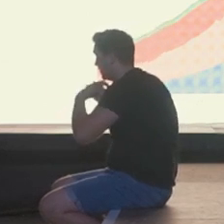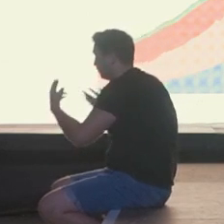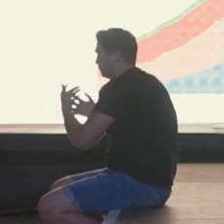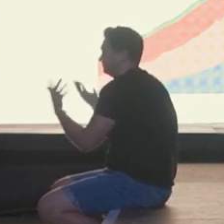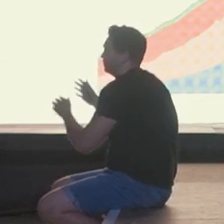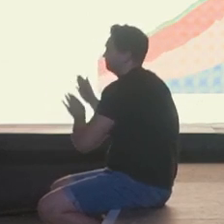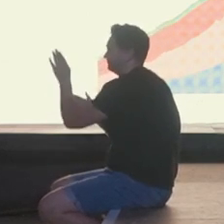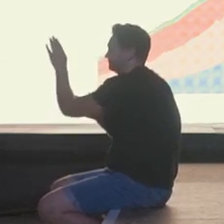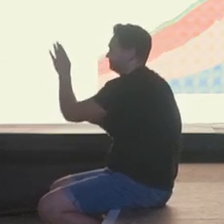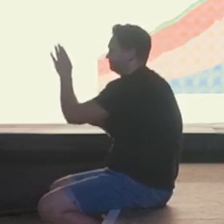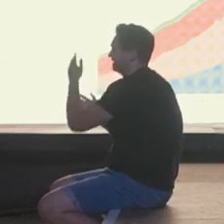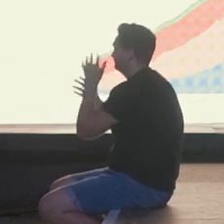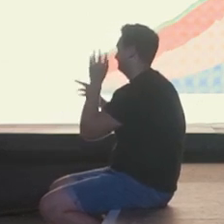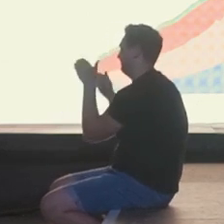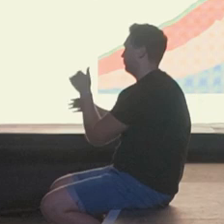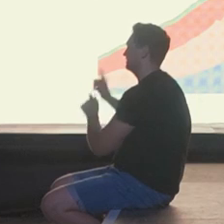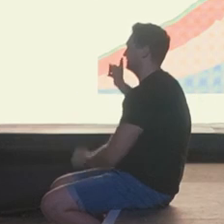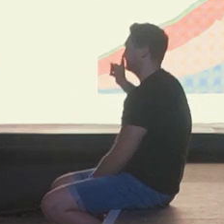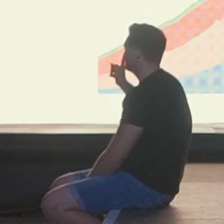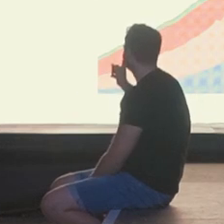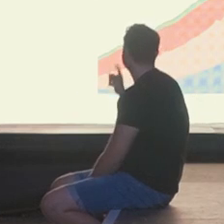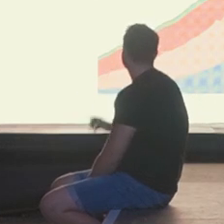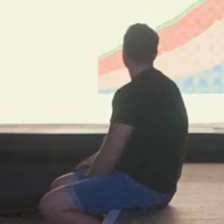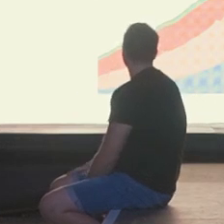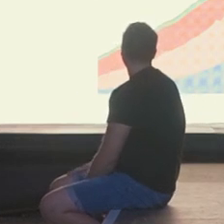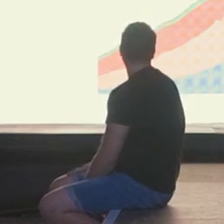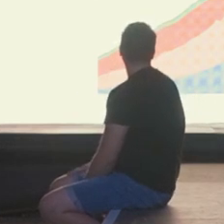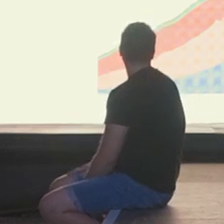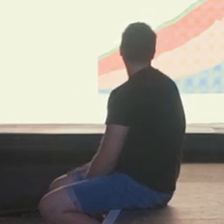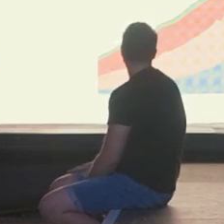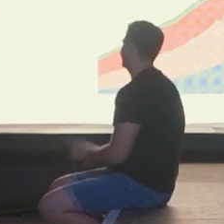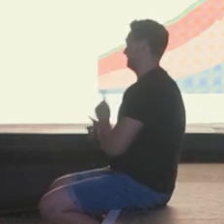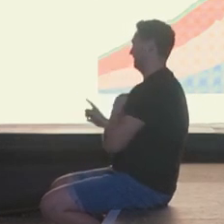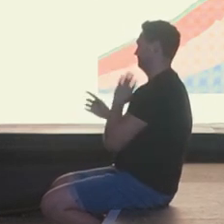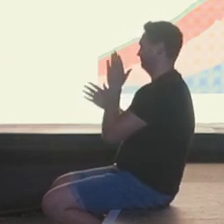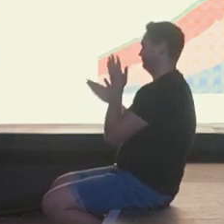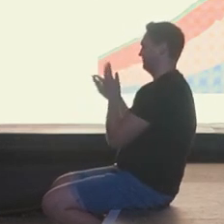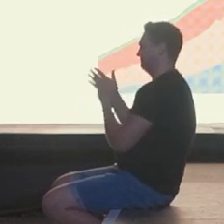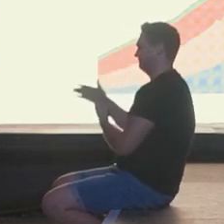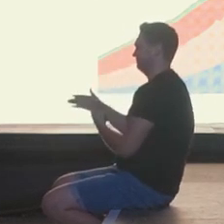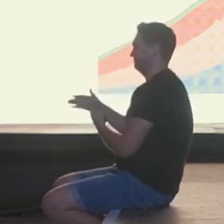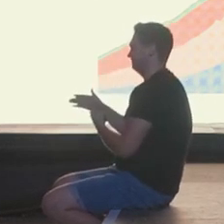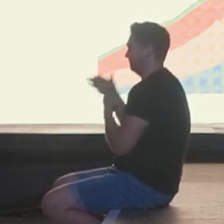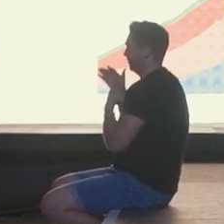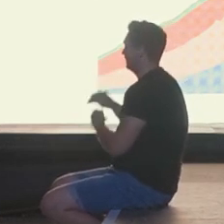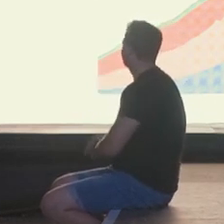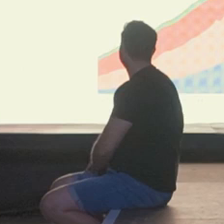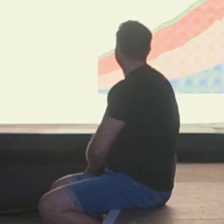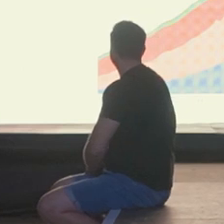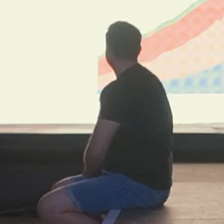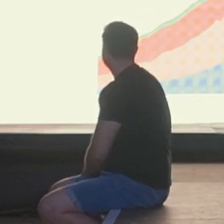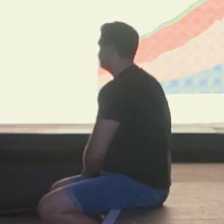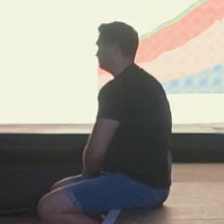number isn't slowing down, and this is what we should be focusing on. And in essence, this is why system change is important, because if a few of us decide